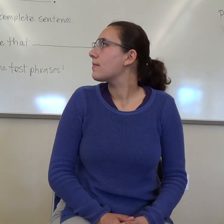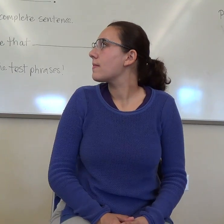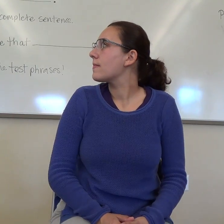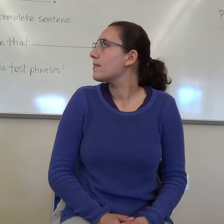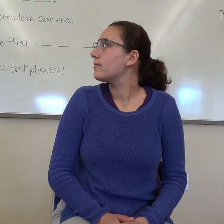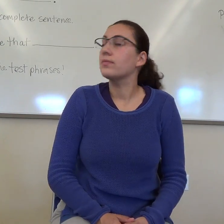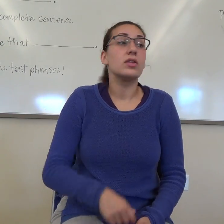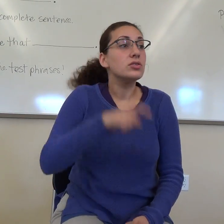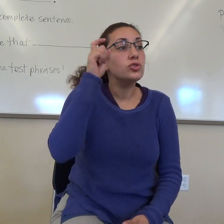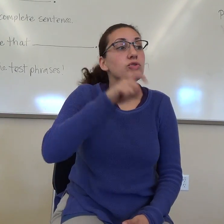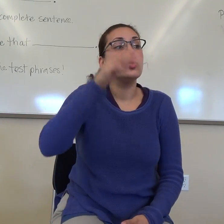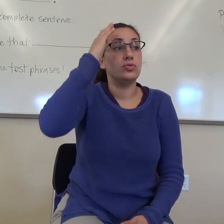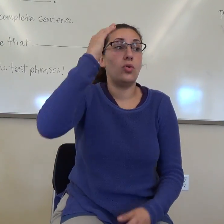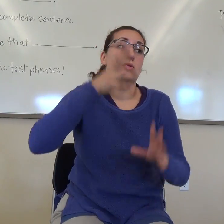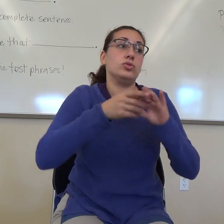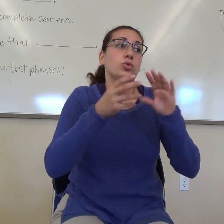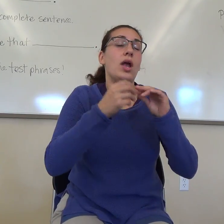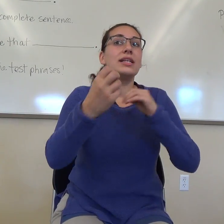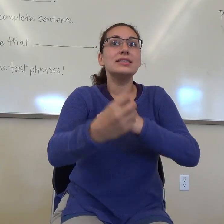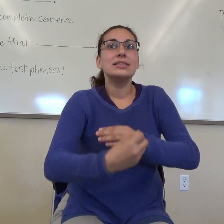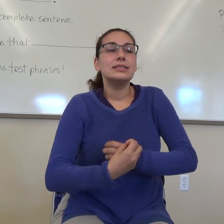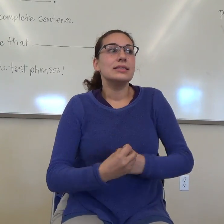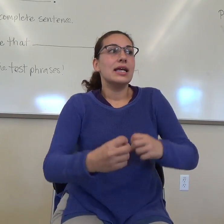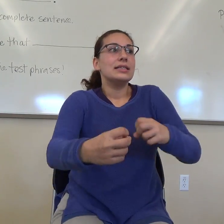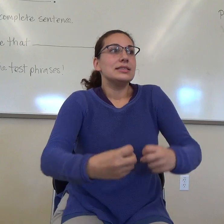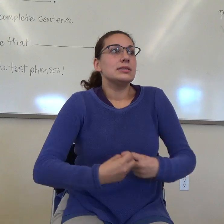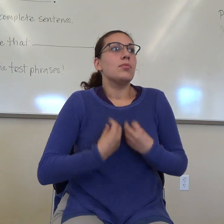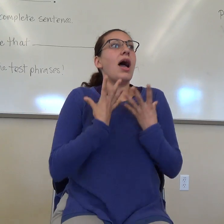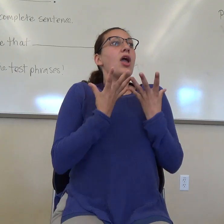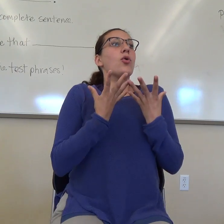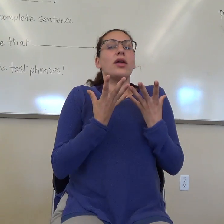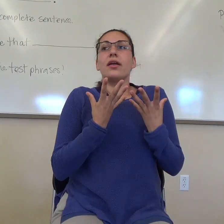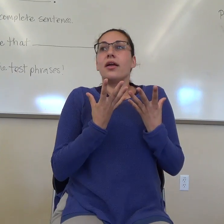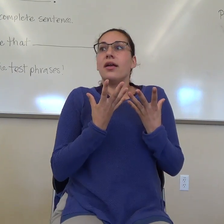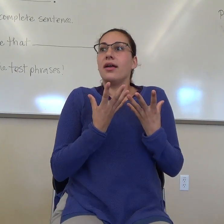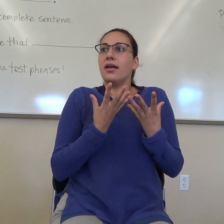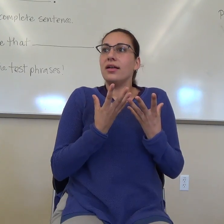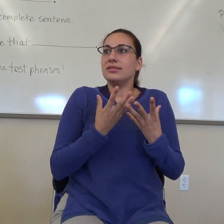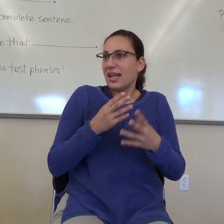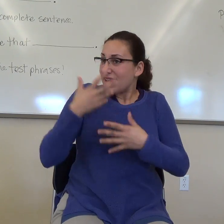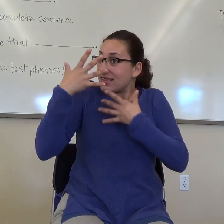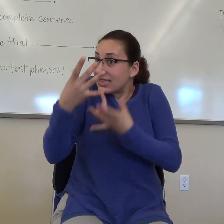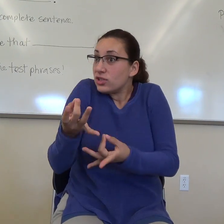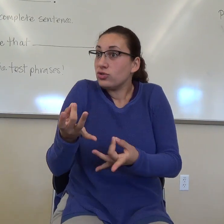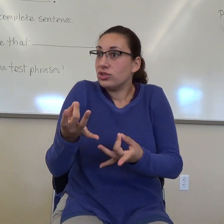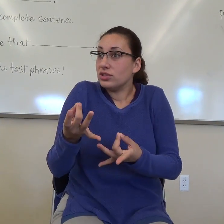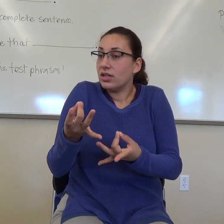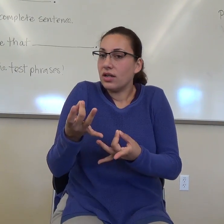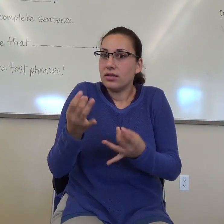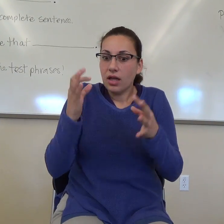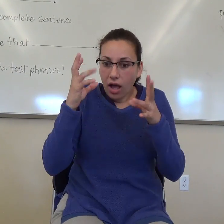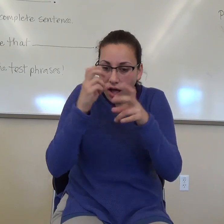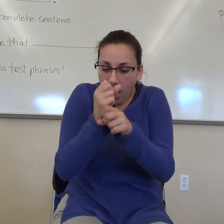It's inspiring. It's rousing. It's interesting. Okay? That's what this is